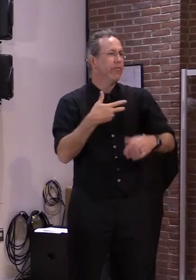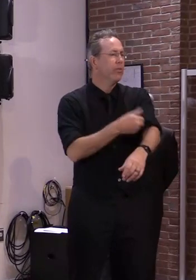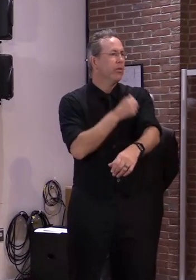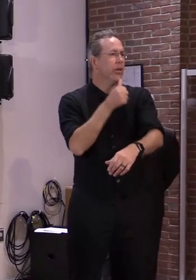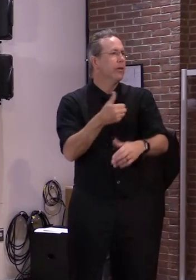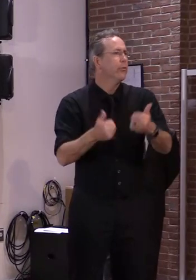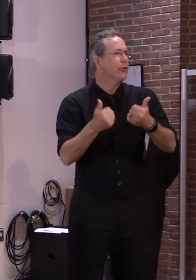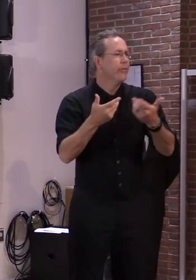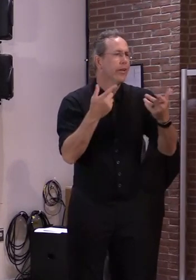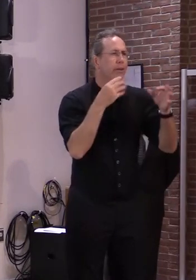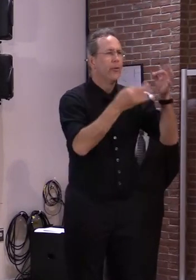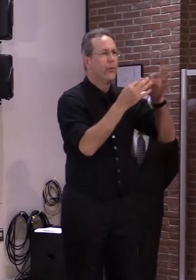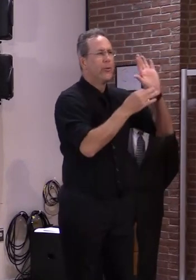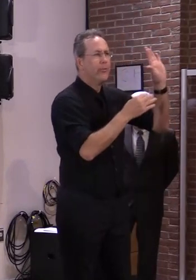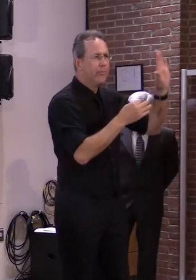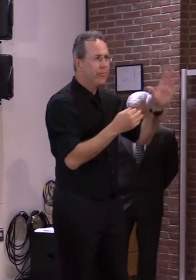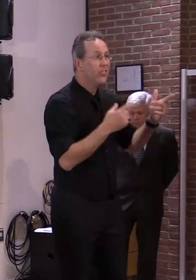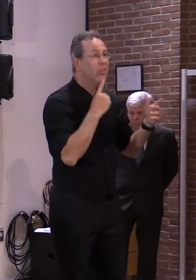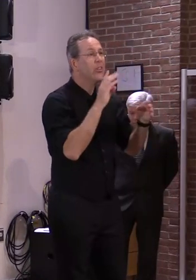counsel.